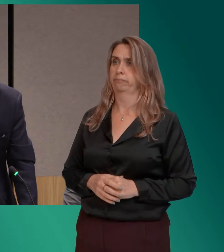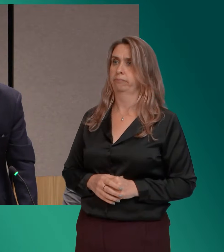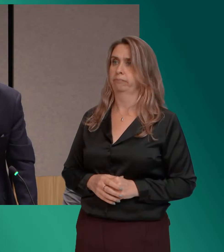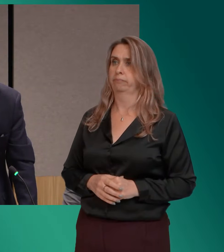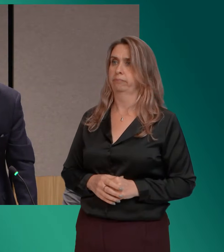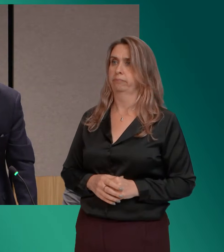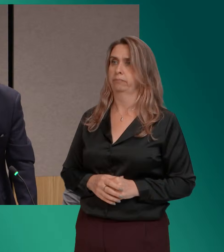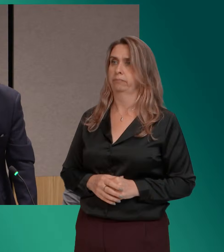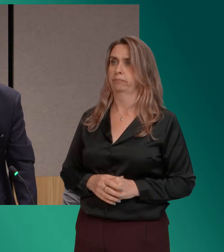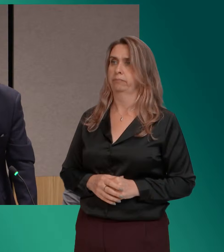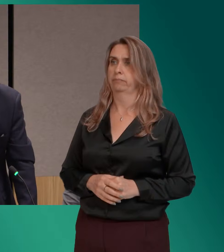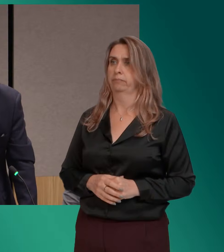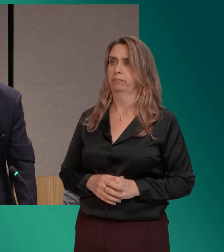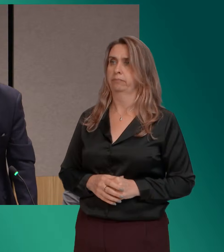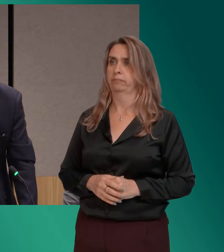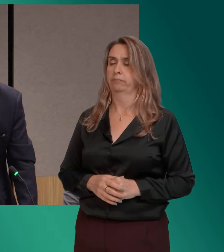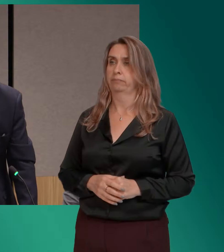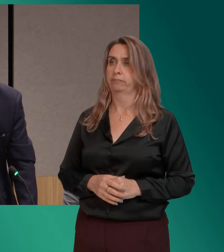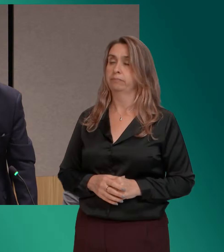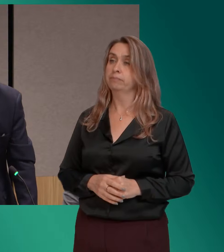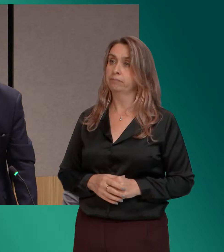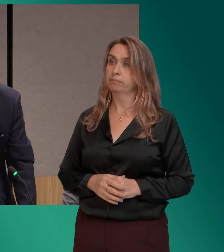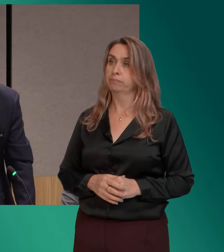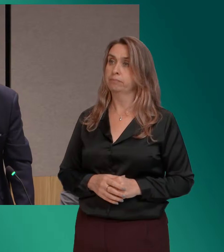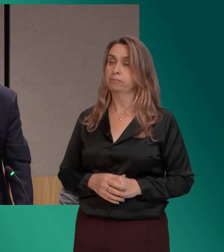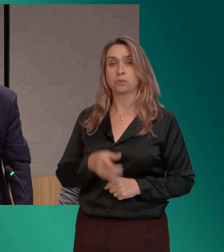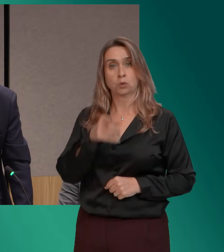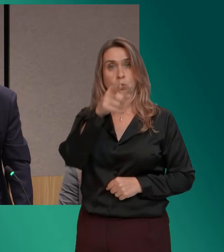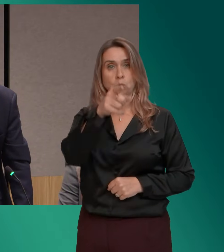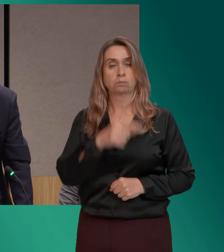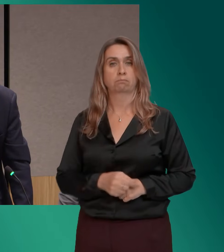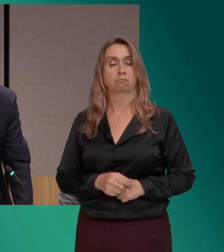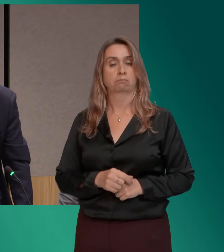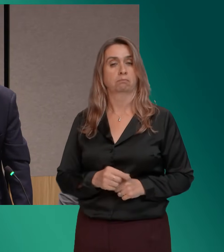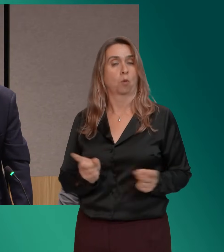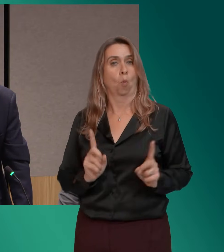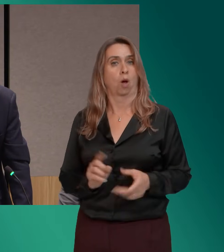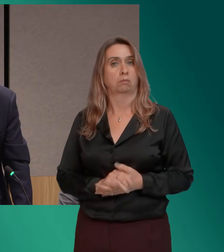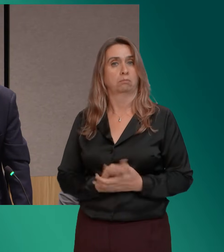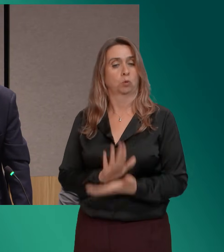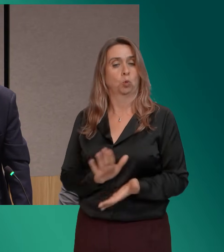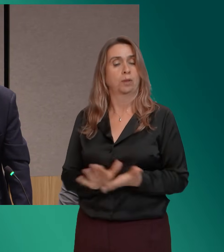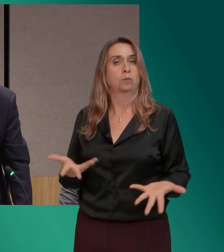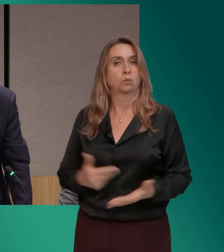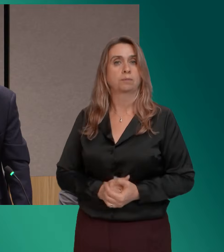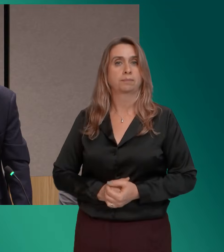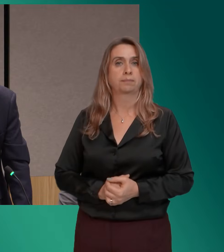What concrete action is the First Minister going to take to address this?